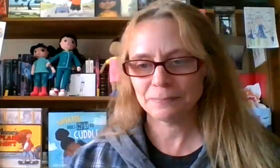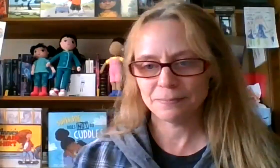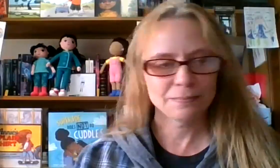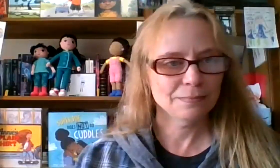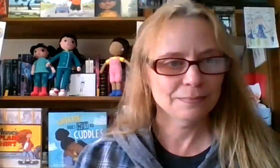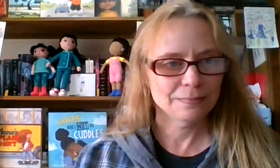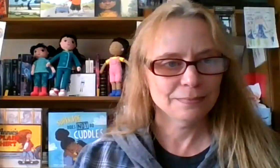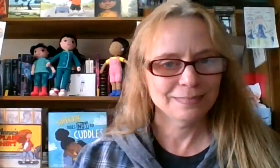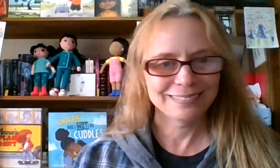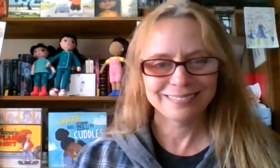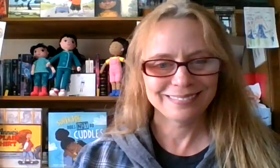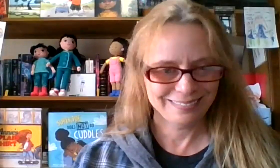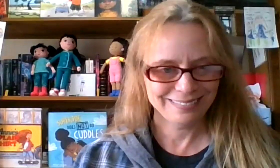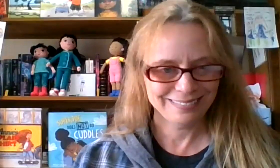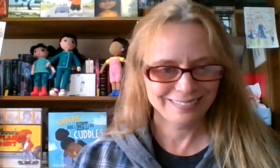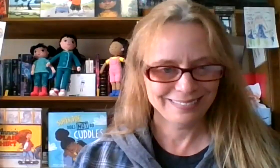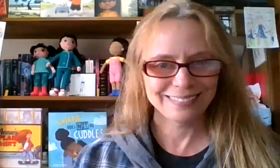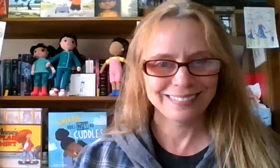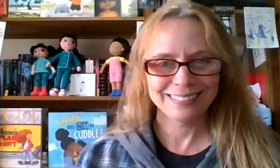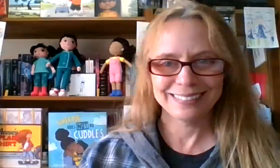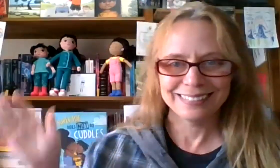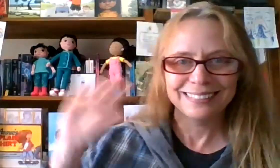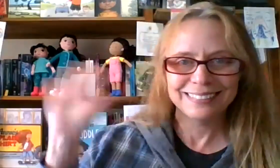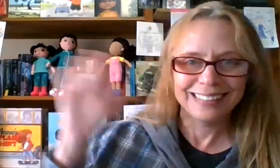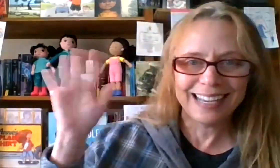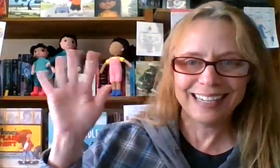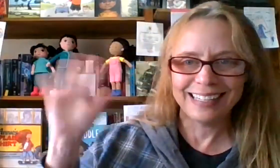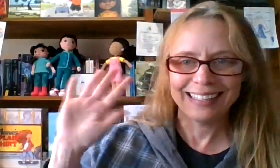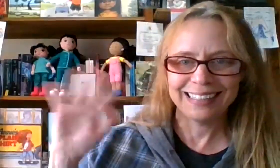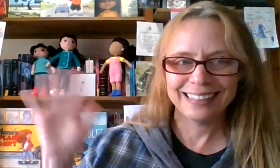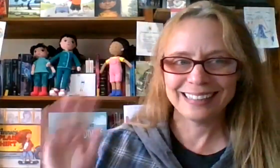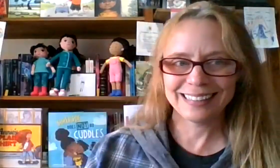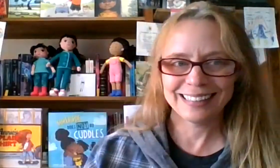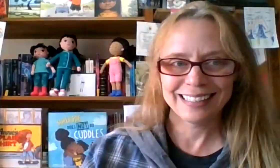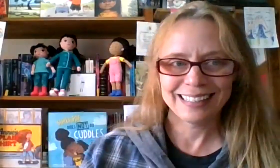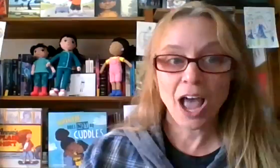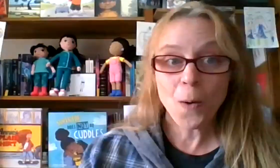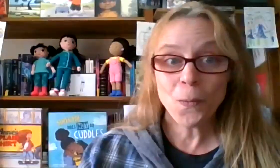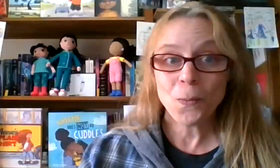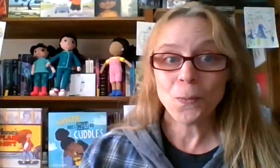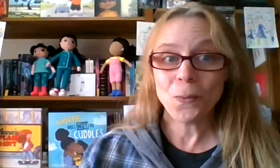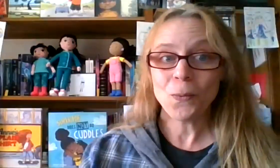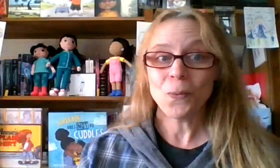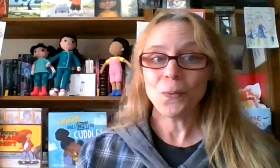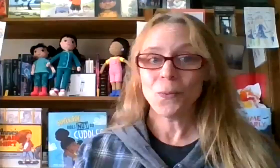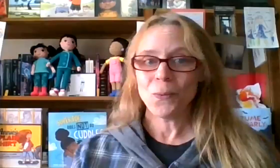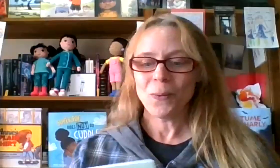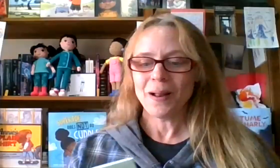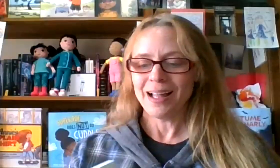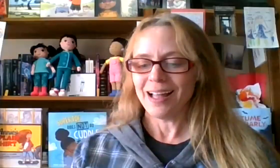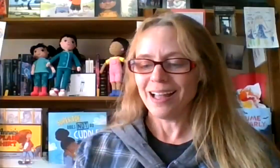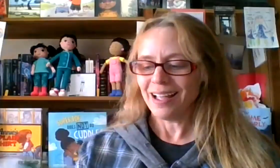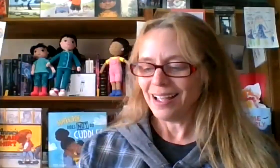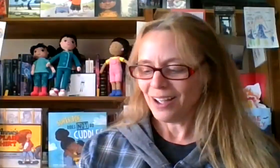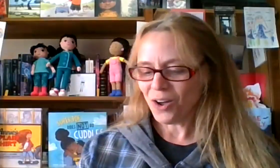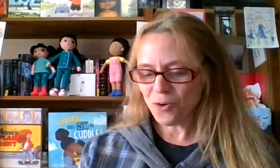Octavio, a second grader, is asking, what is your favorite part of the book? So I'm wondering if you can please point to your